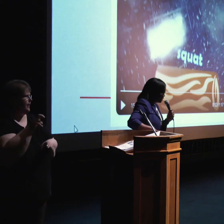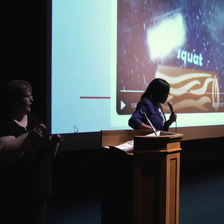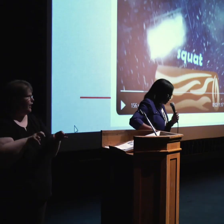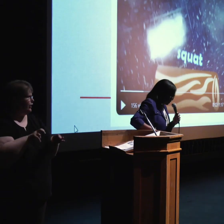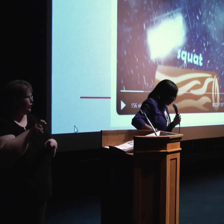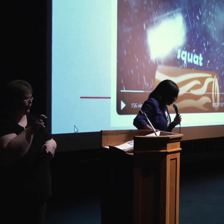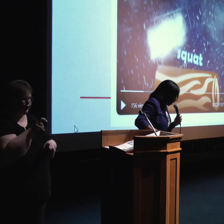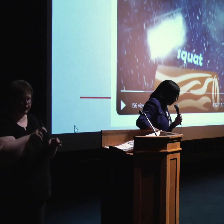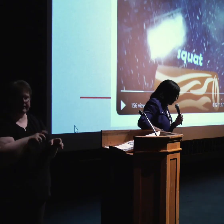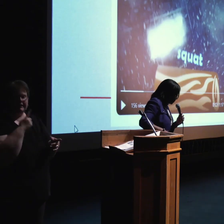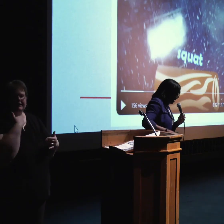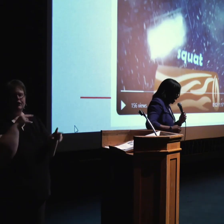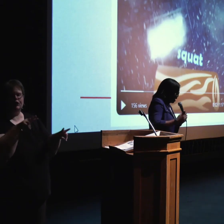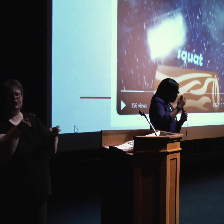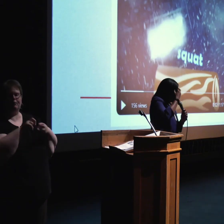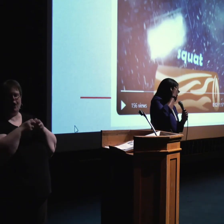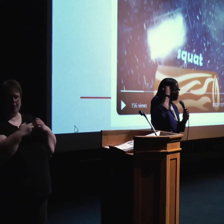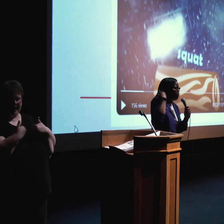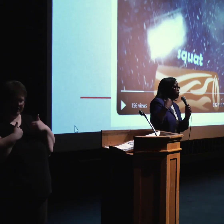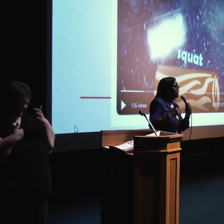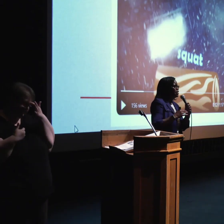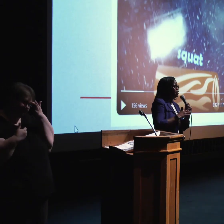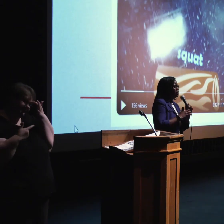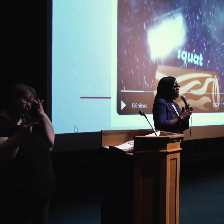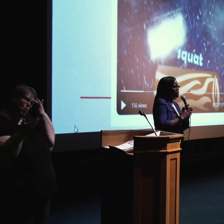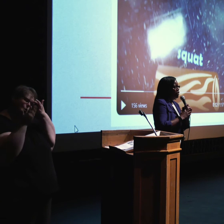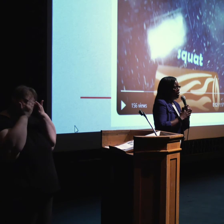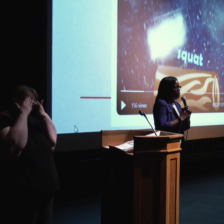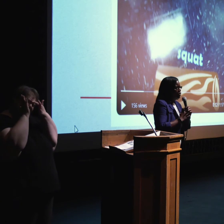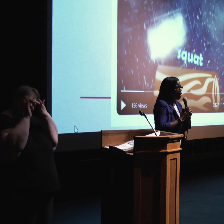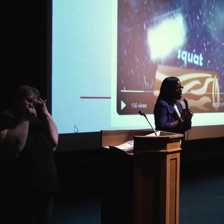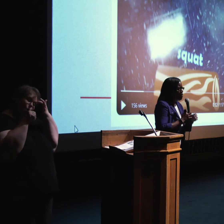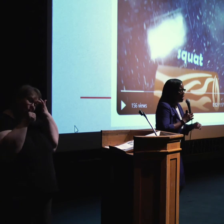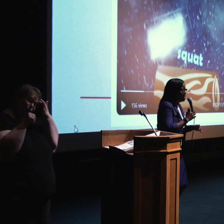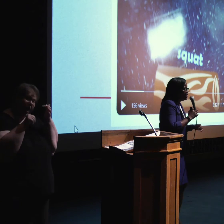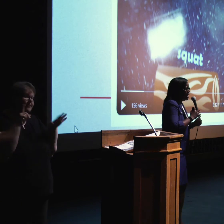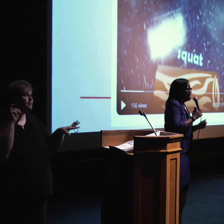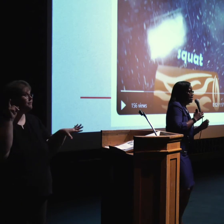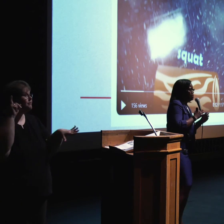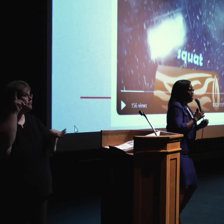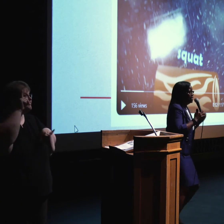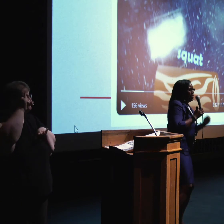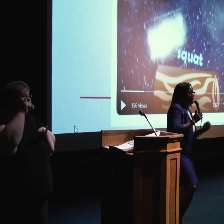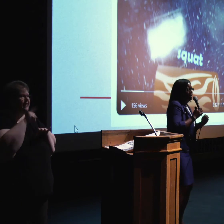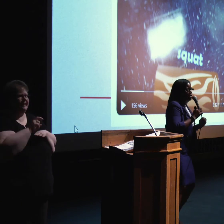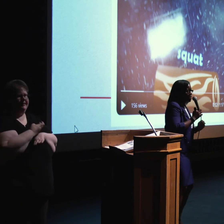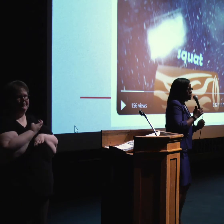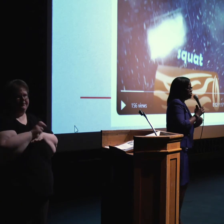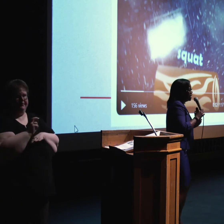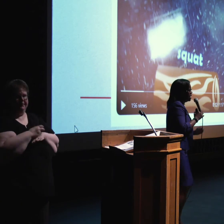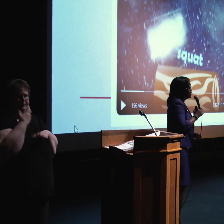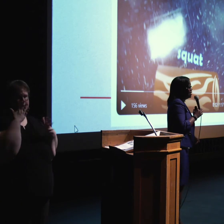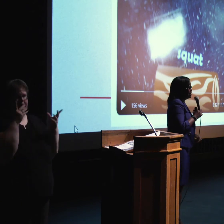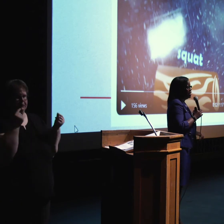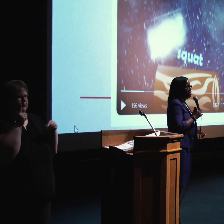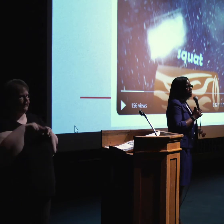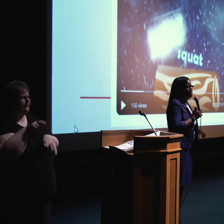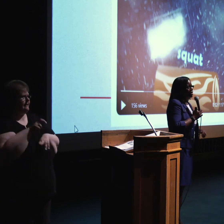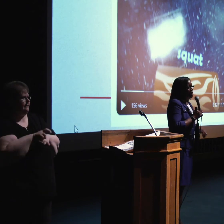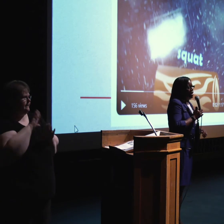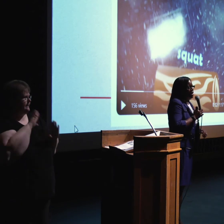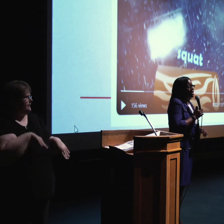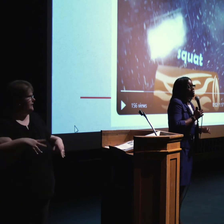So let's talk about some of those problems we have. You know the ones running through the hallways, they antsy-pantsy, they don't know what to do, they can't sit